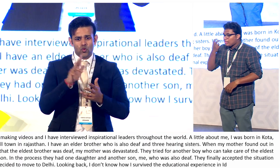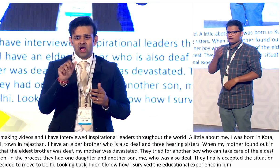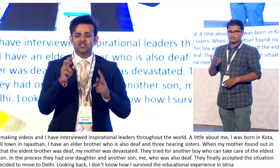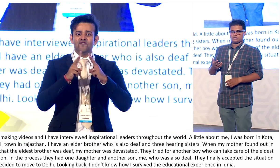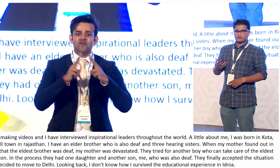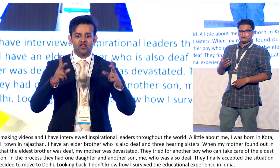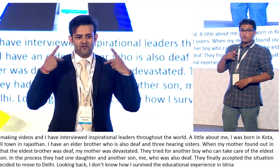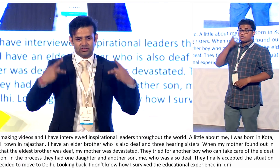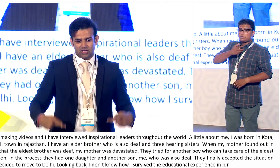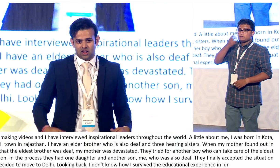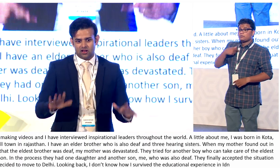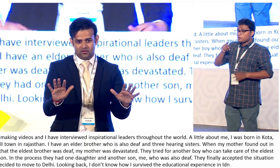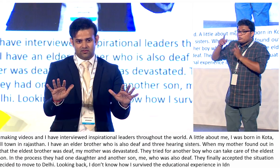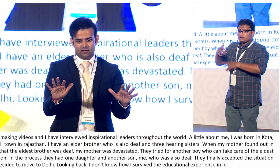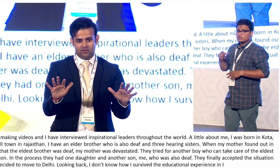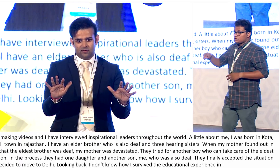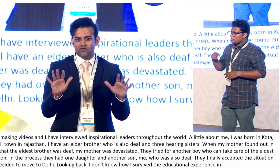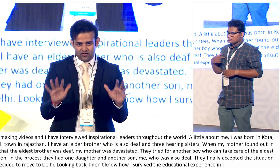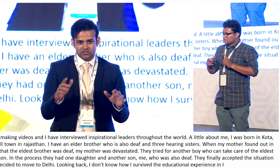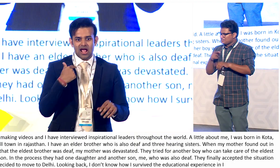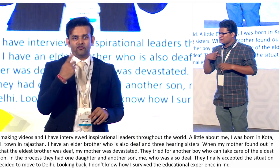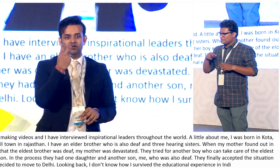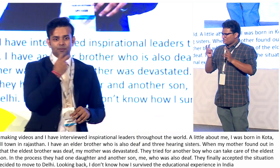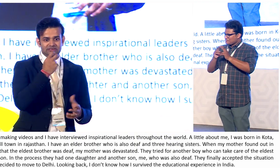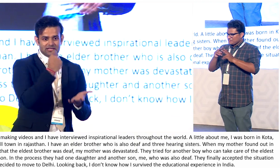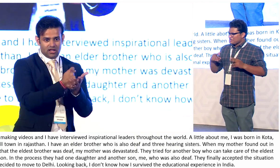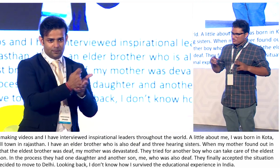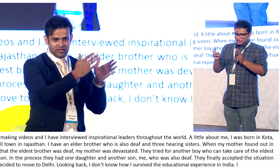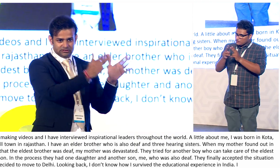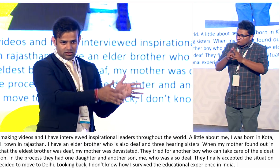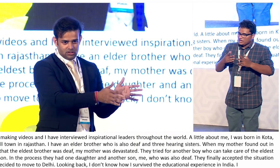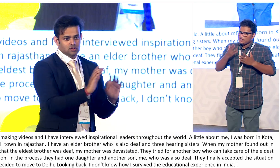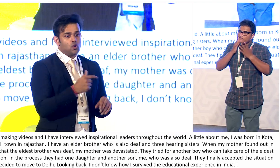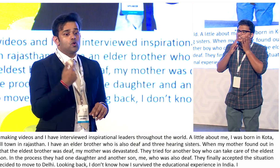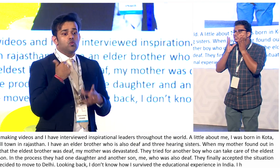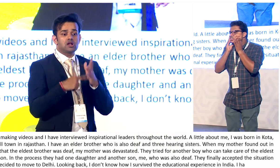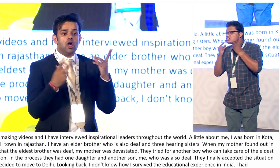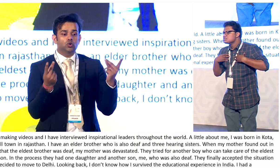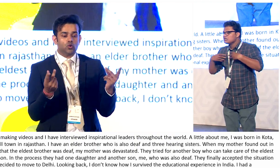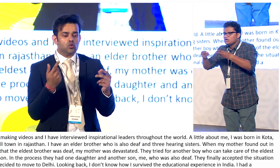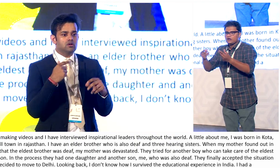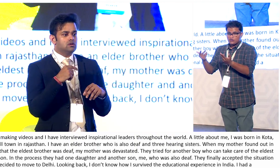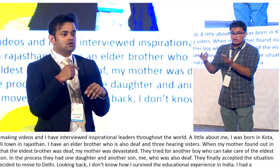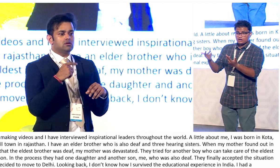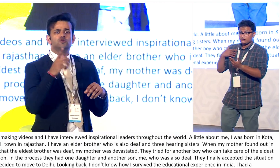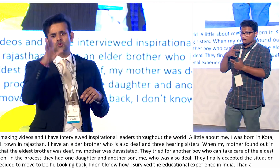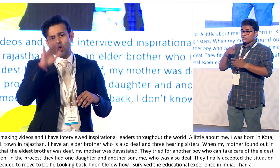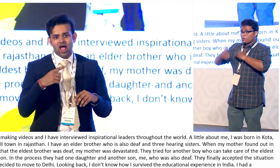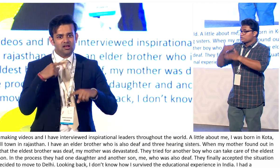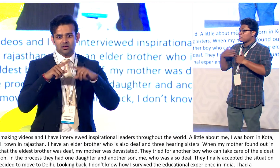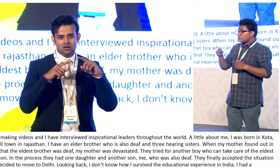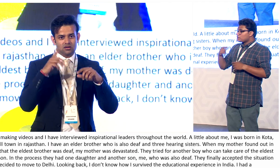And the speech therapist was very physical. Speech therapy itself is a very physical, intensive process. So with the speech